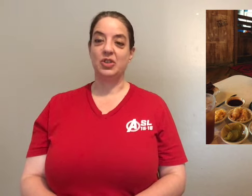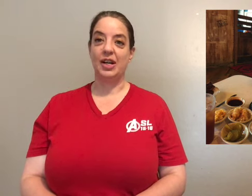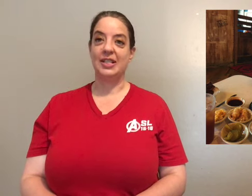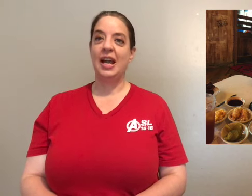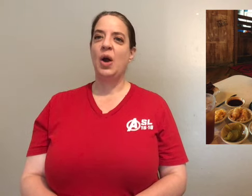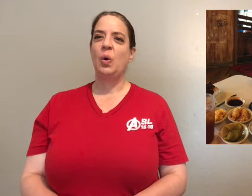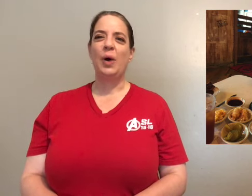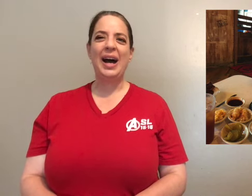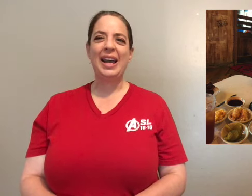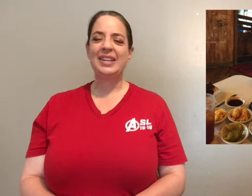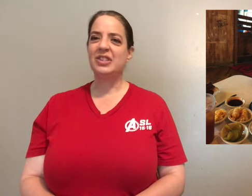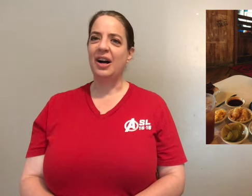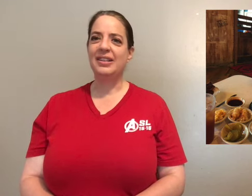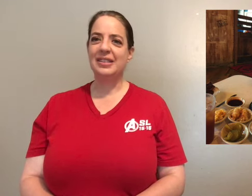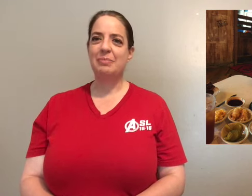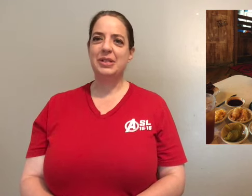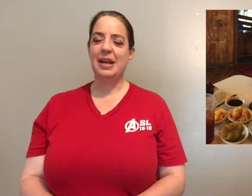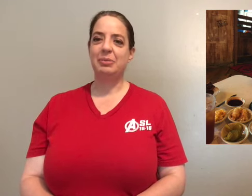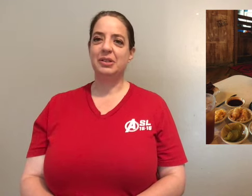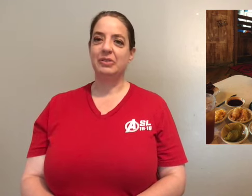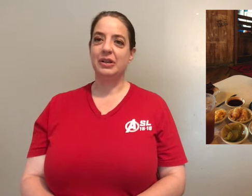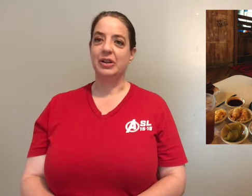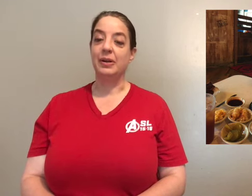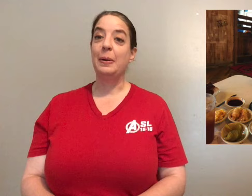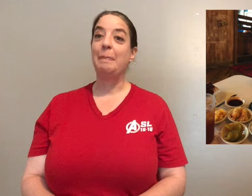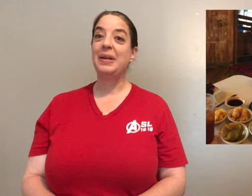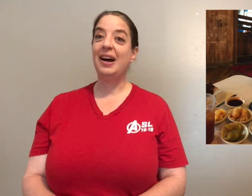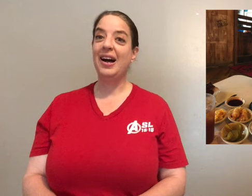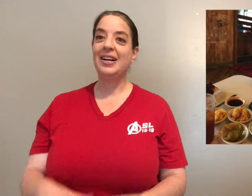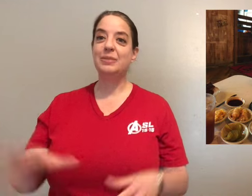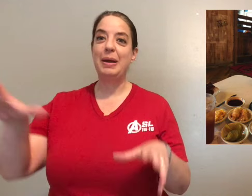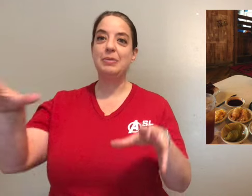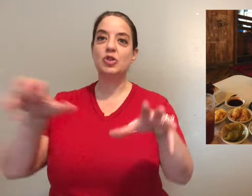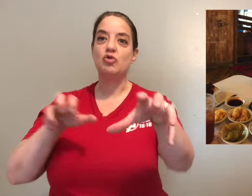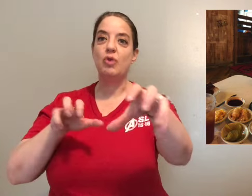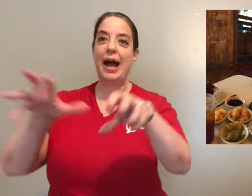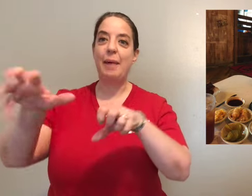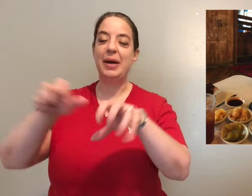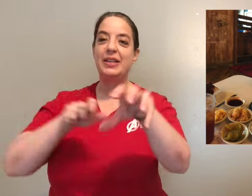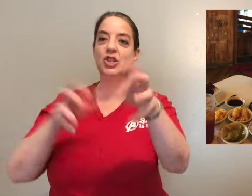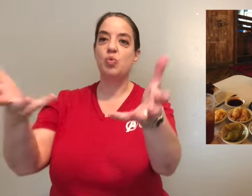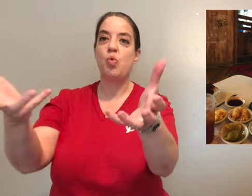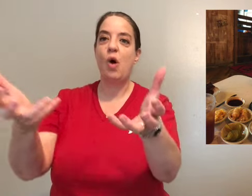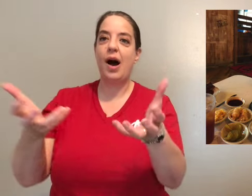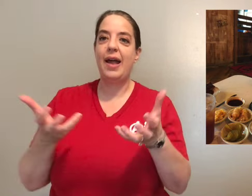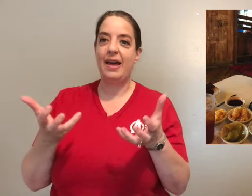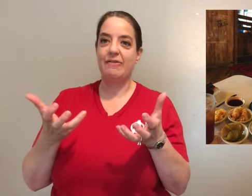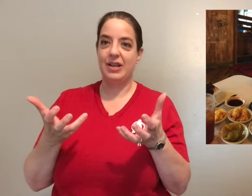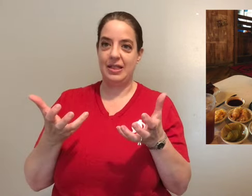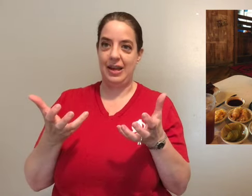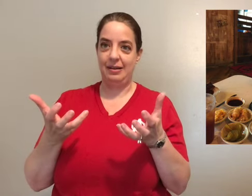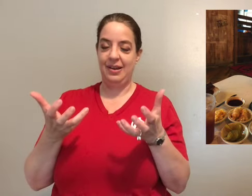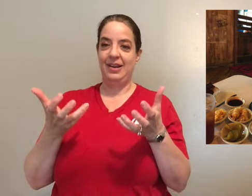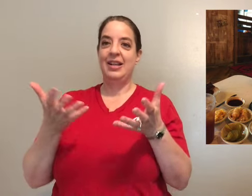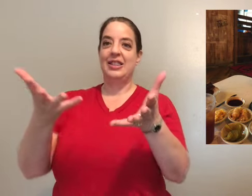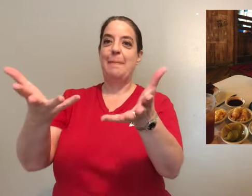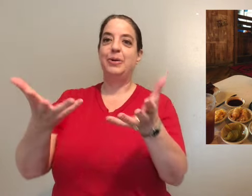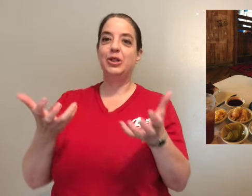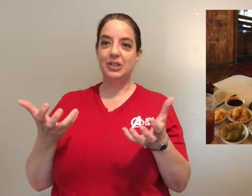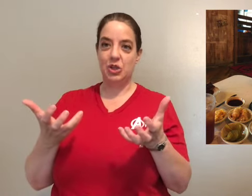restaurant. Why is there all this empty table in front of her? Because babies grab it and they just want everything. They pull it